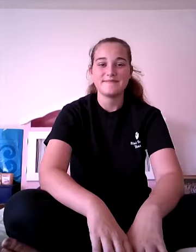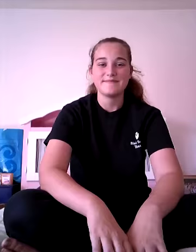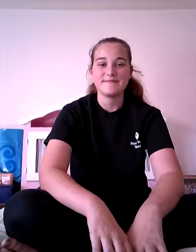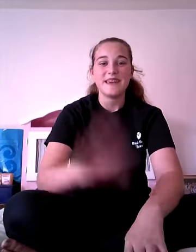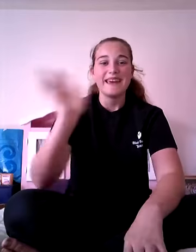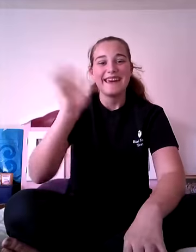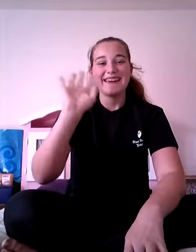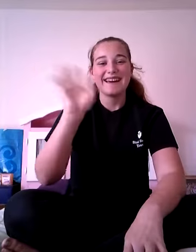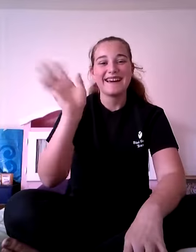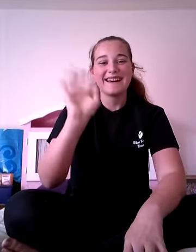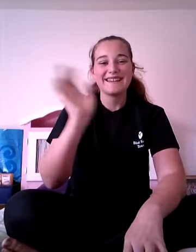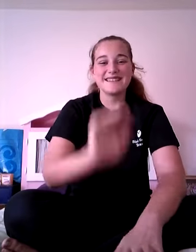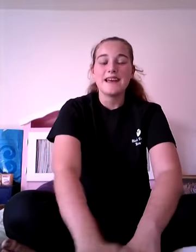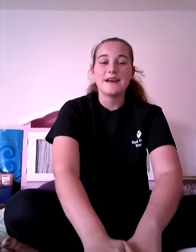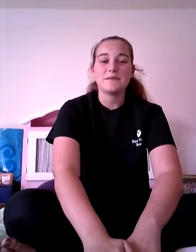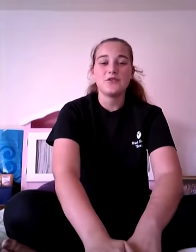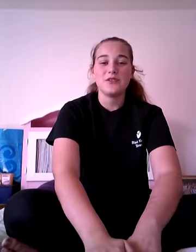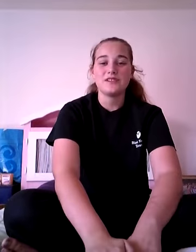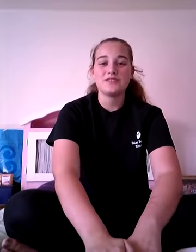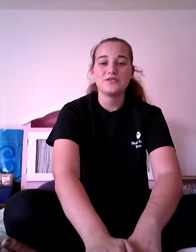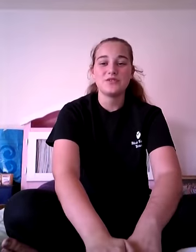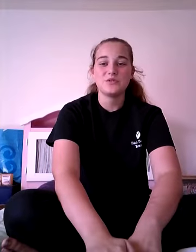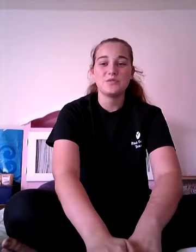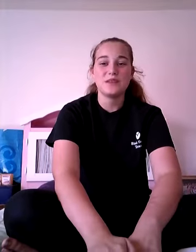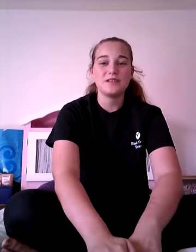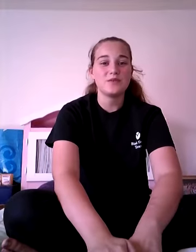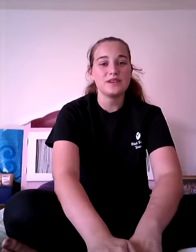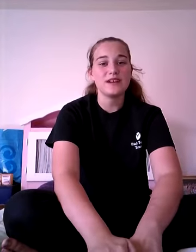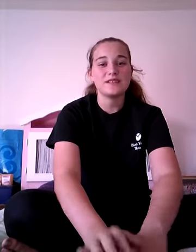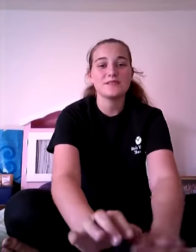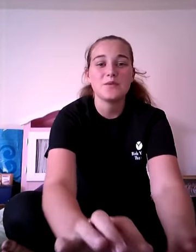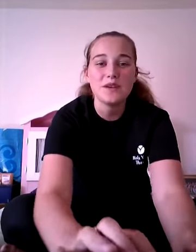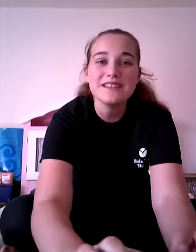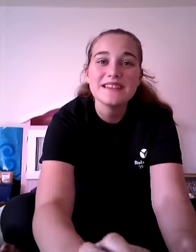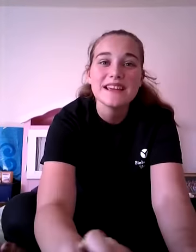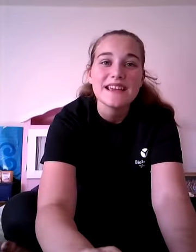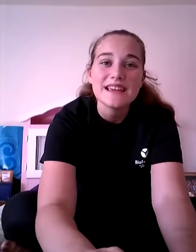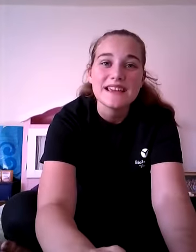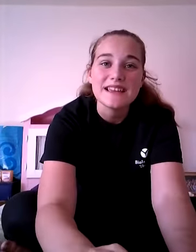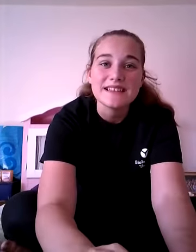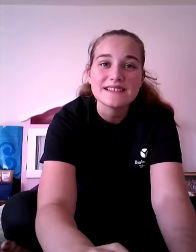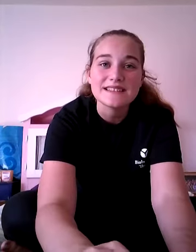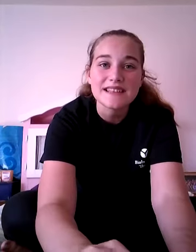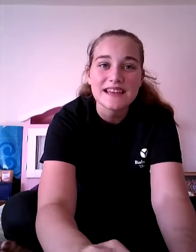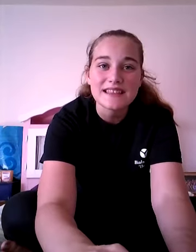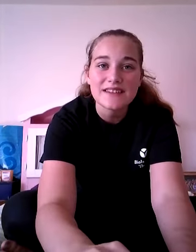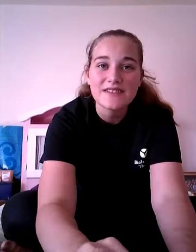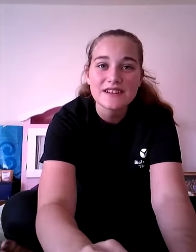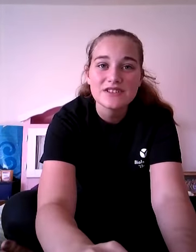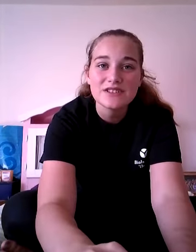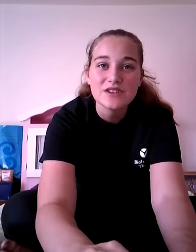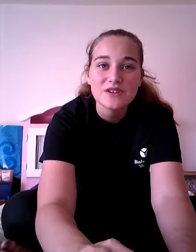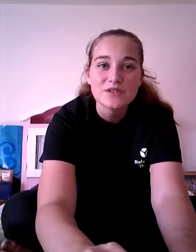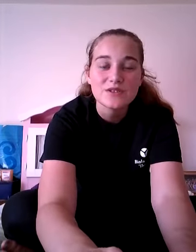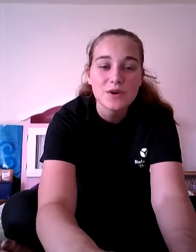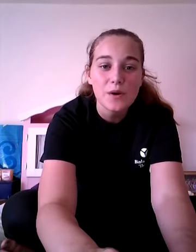Hey guys, I'm going to be doing Colors of the Wind in sign language, so